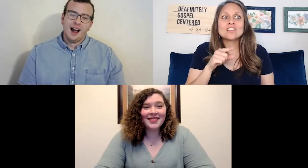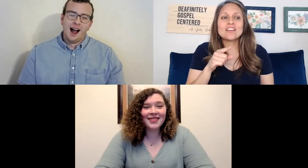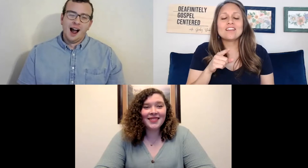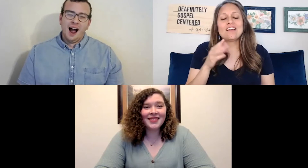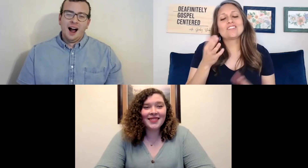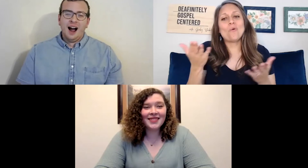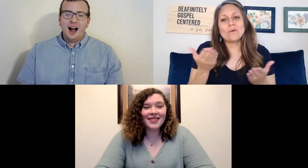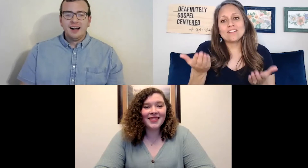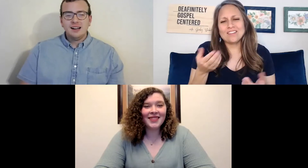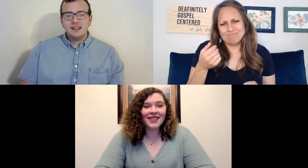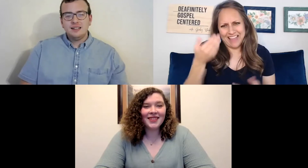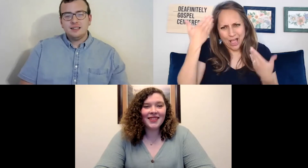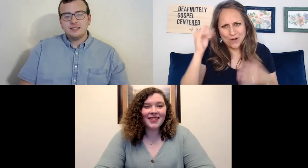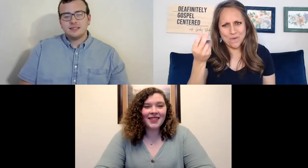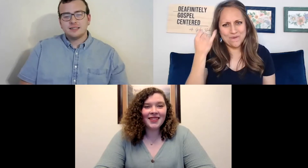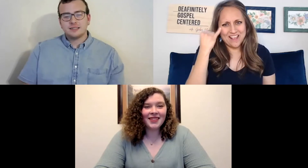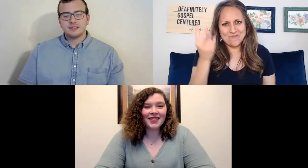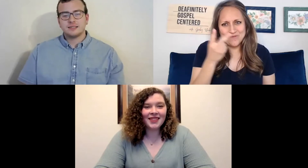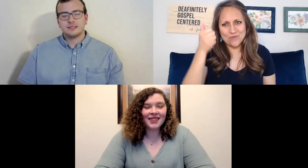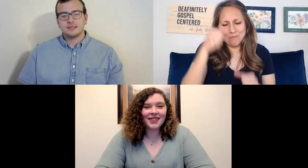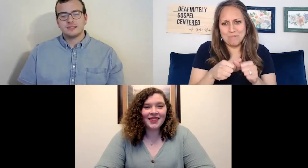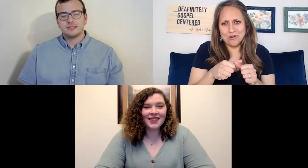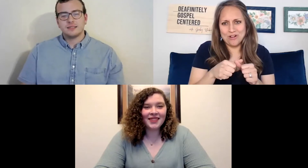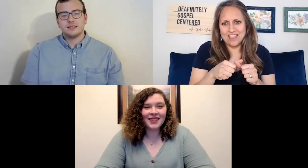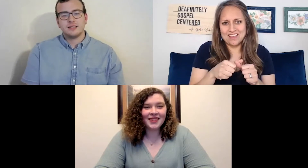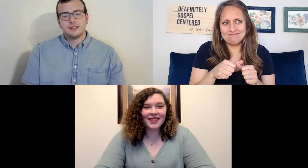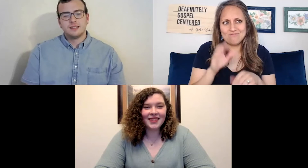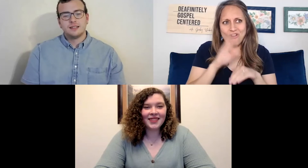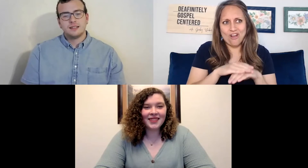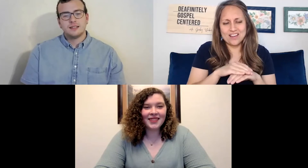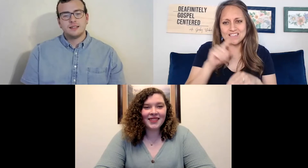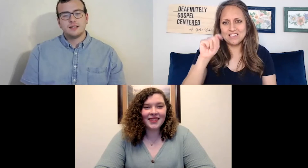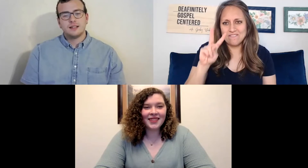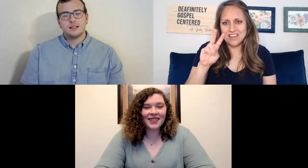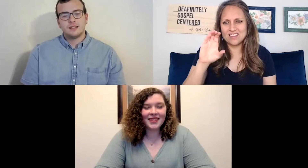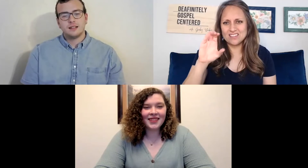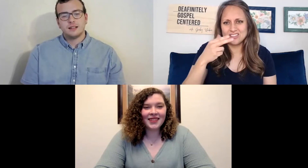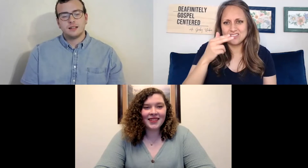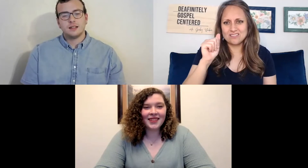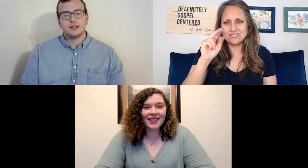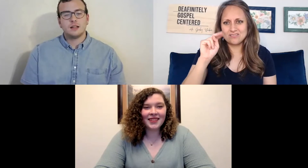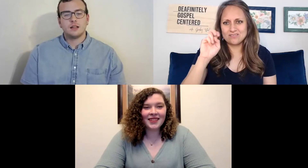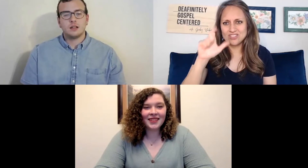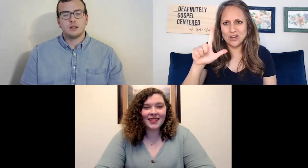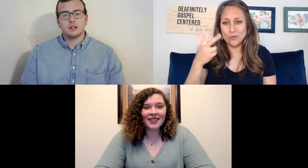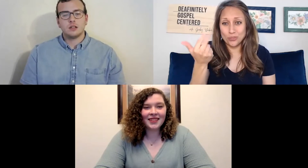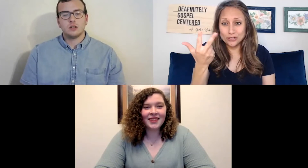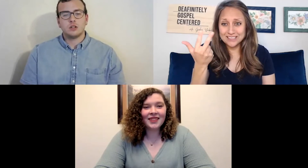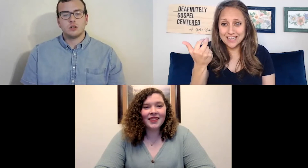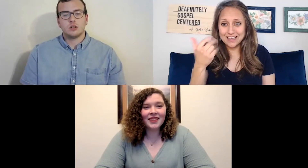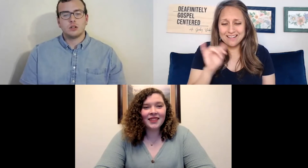TV. And I'm not sure if you guys remember or even know of the show called